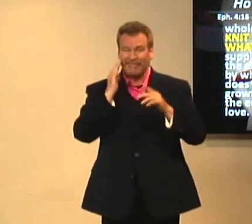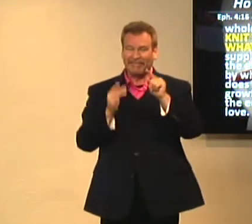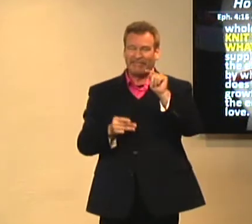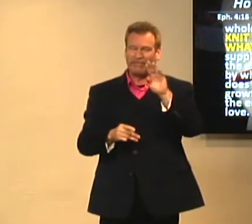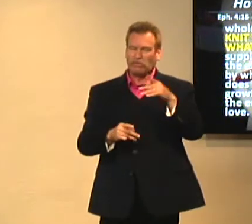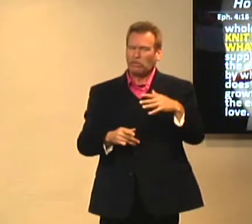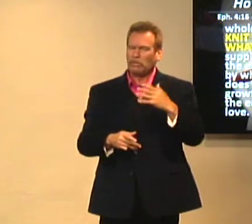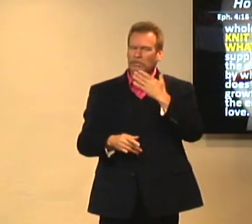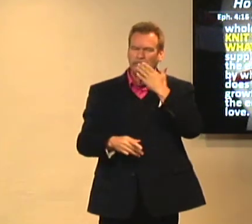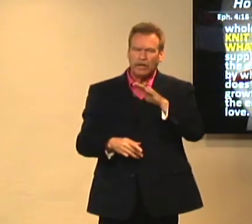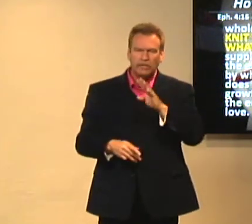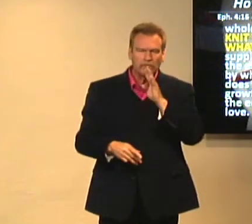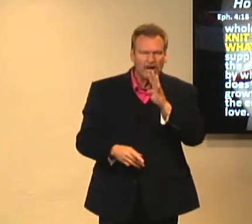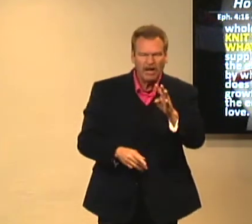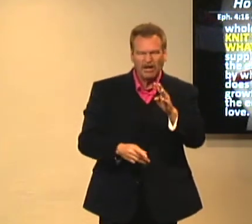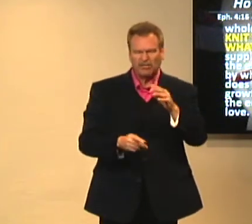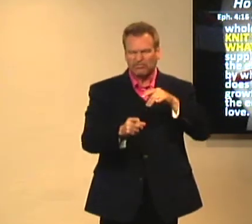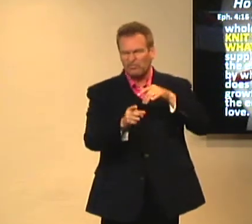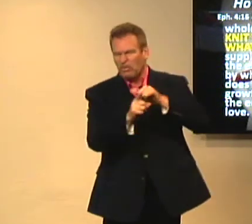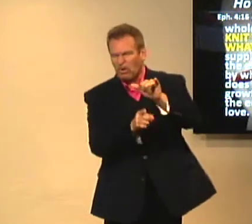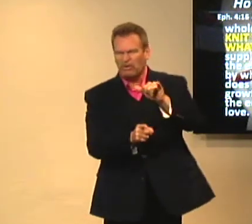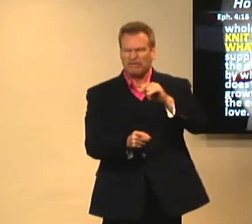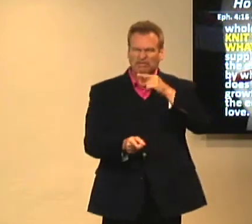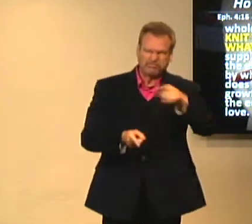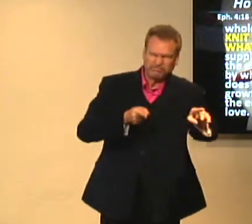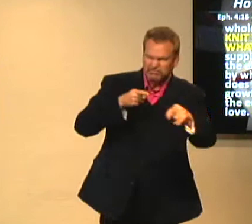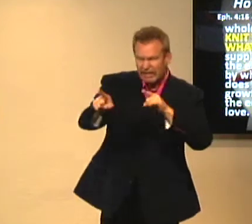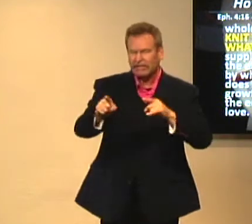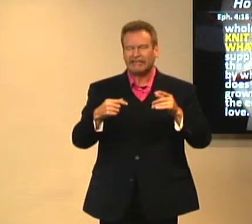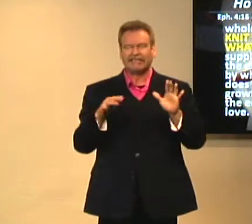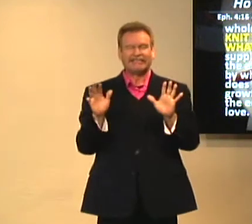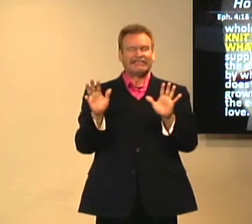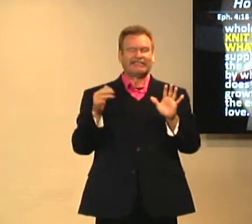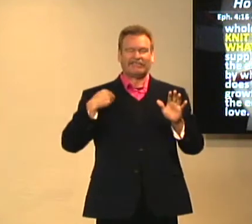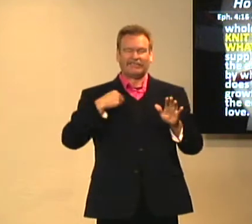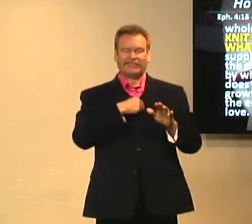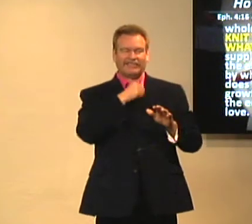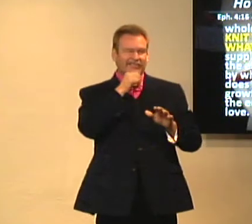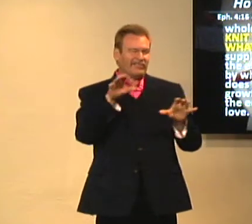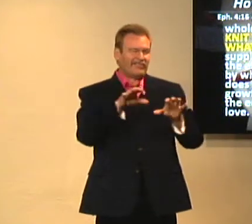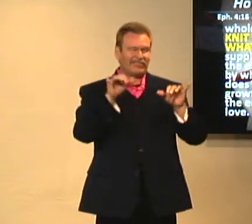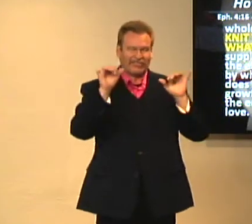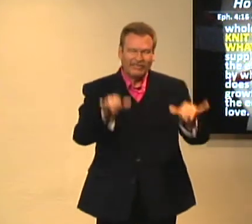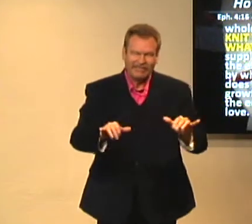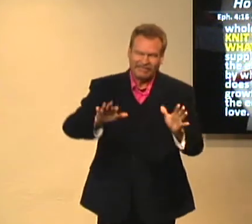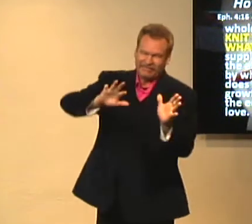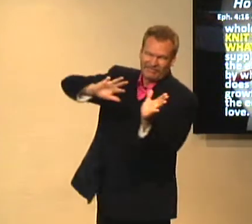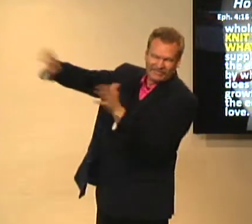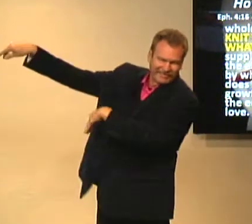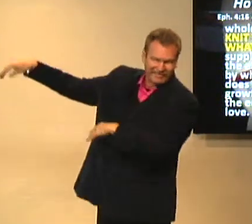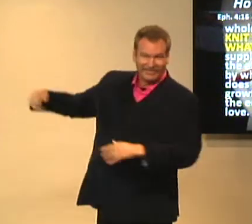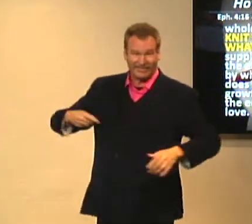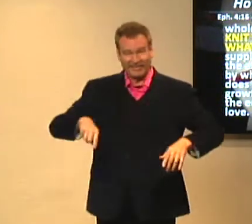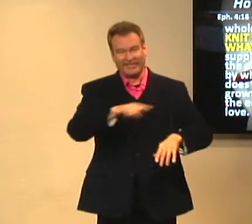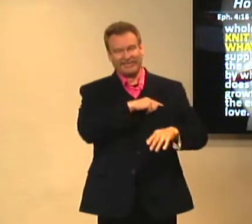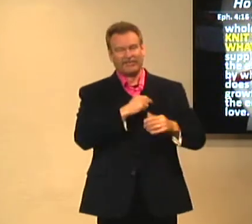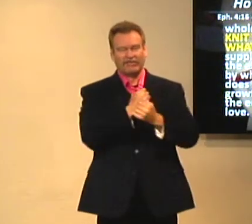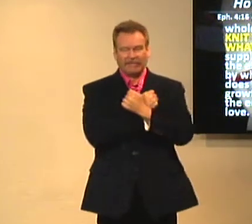not to speak negatively about each other, and not to bully or harm each other with our words and our